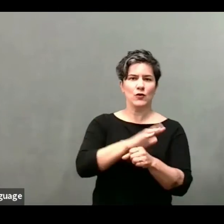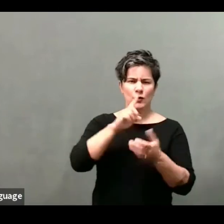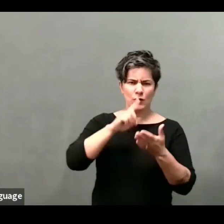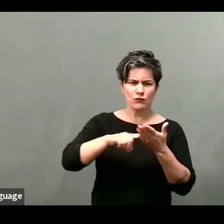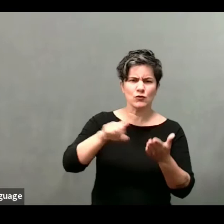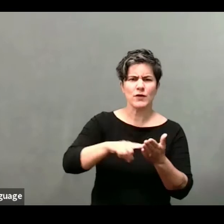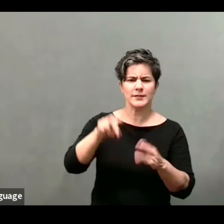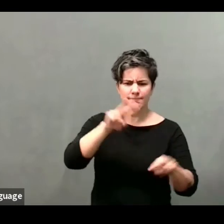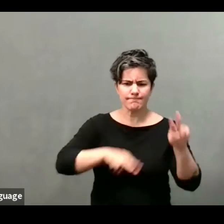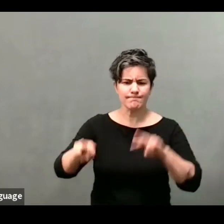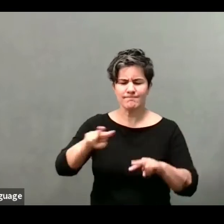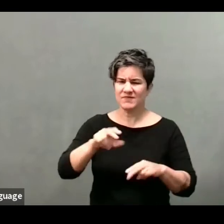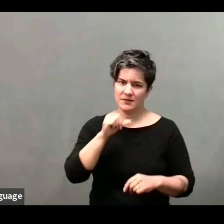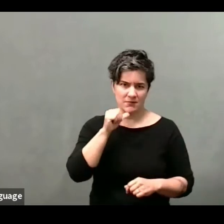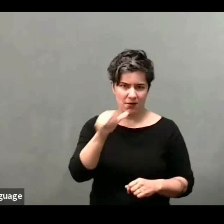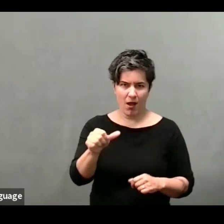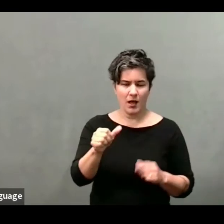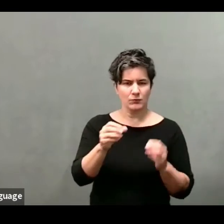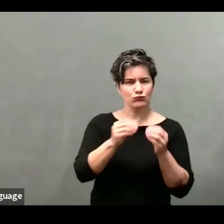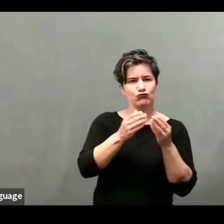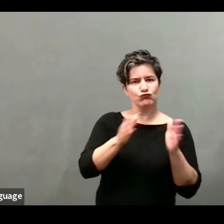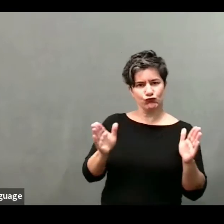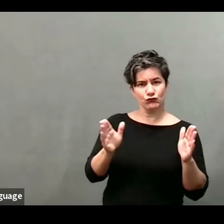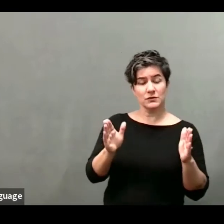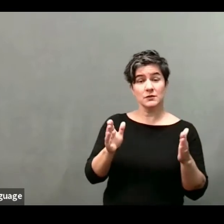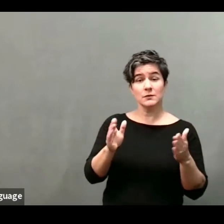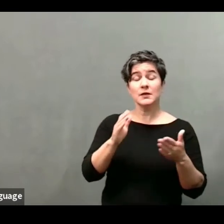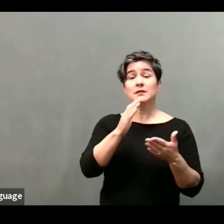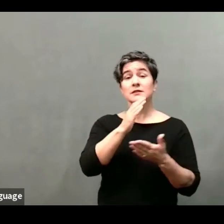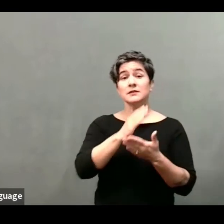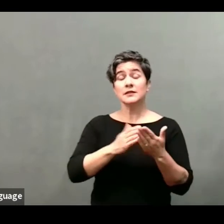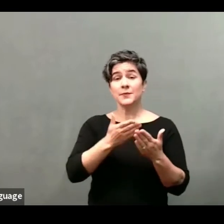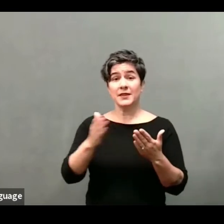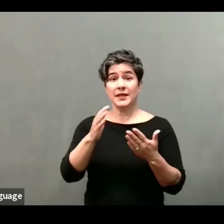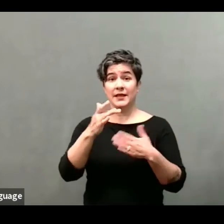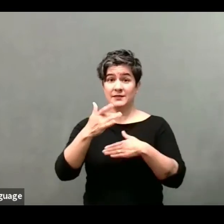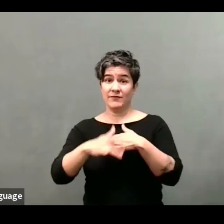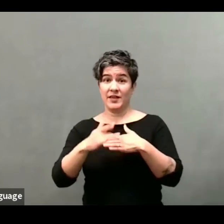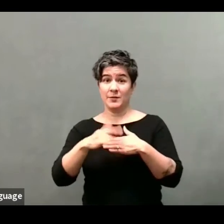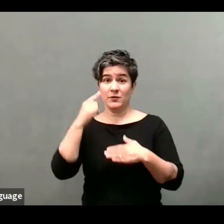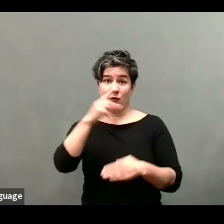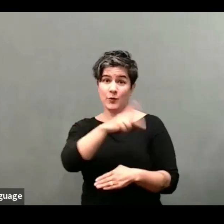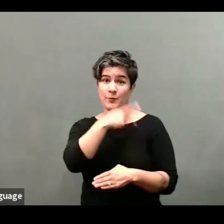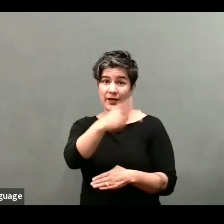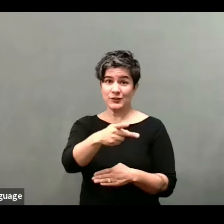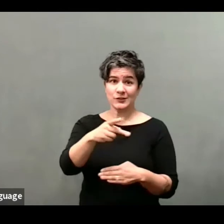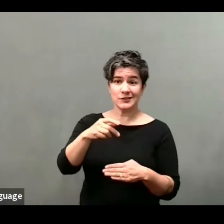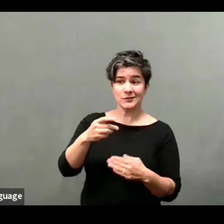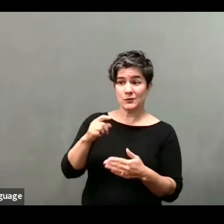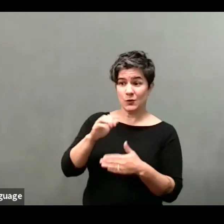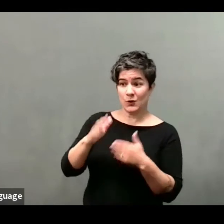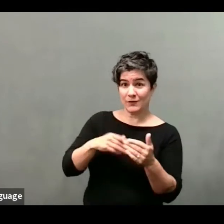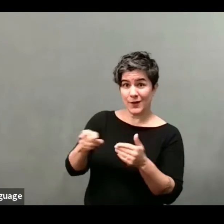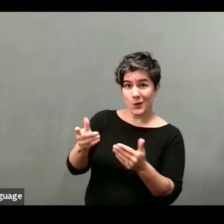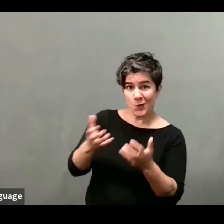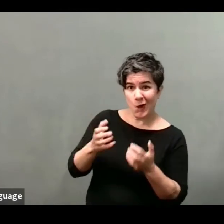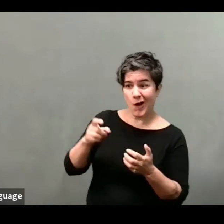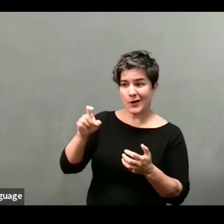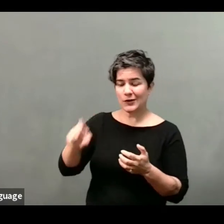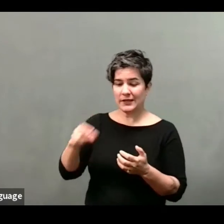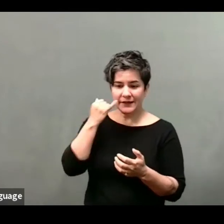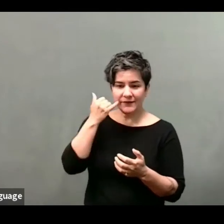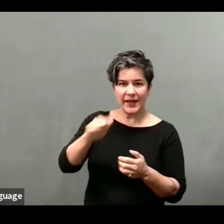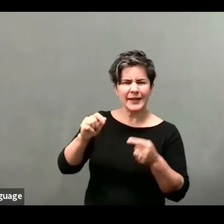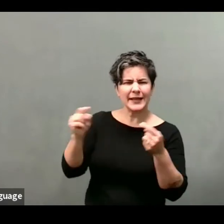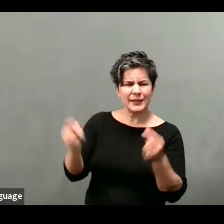exam, but some of the things that might be available to the patient, depending on their needs and their wants, would be having any